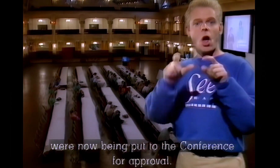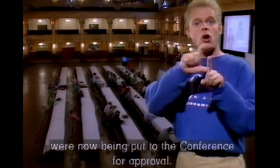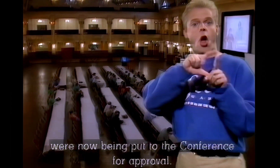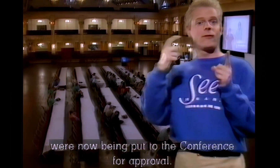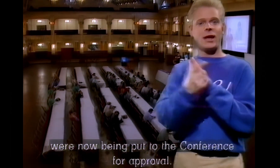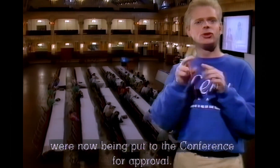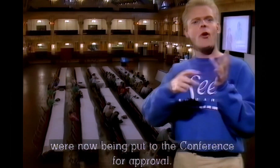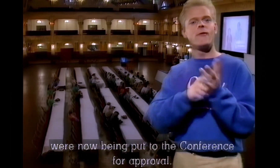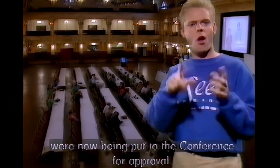approval.